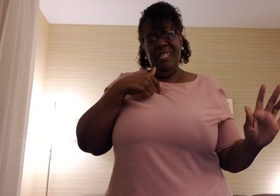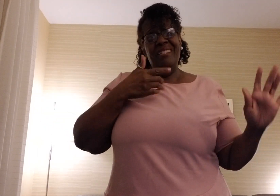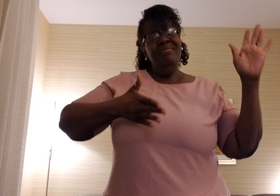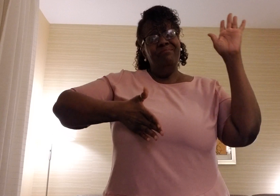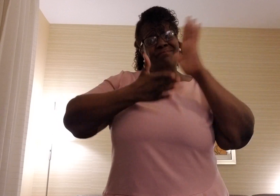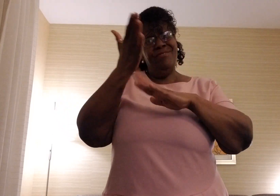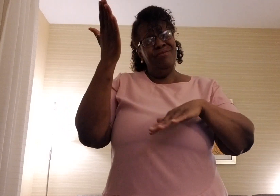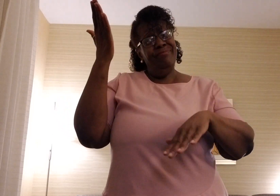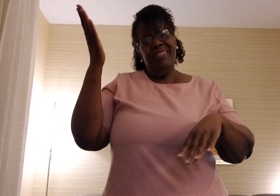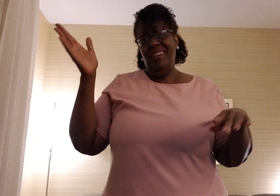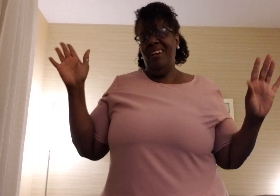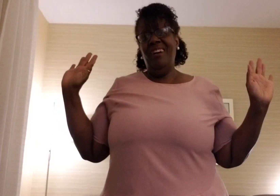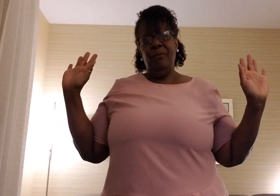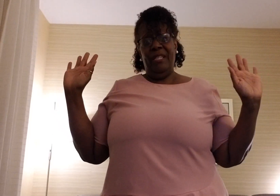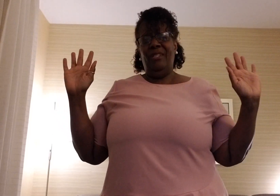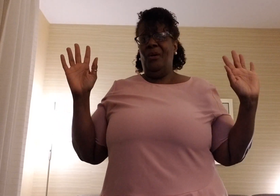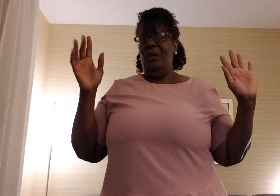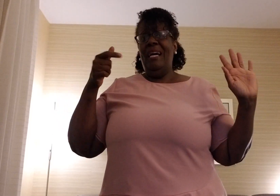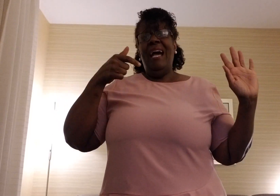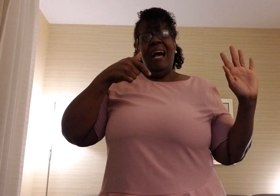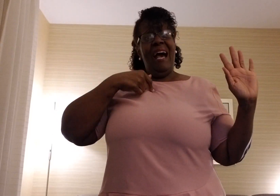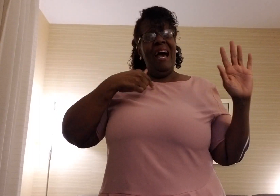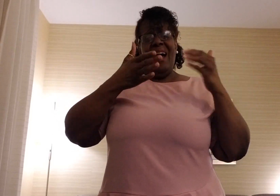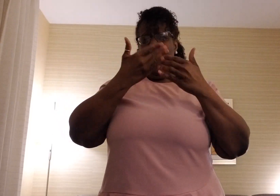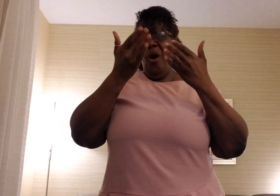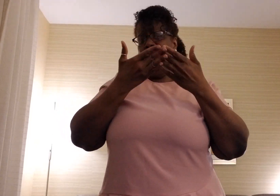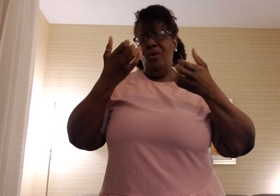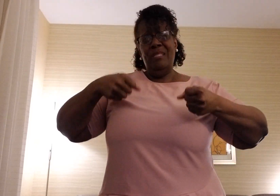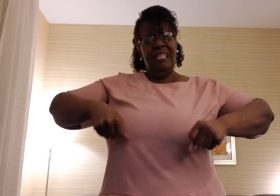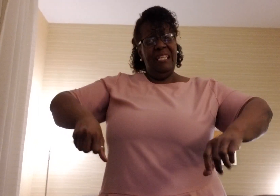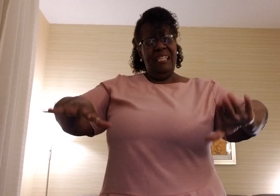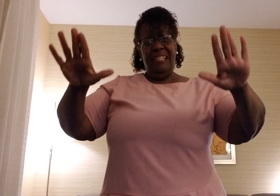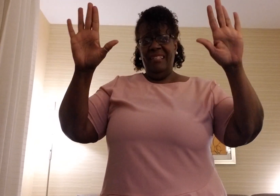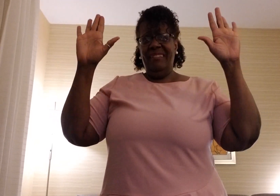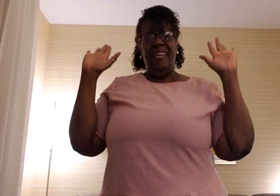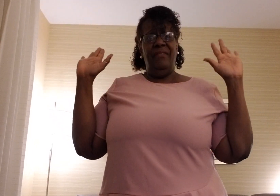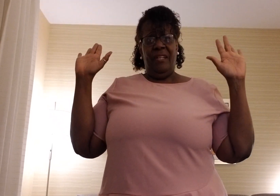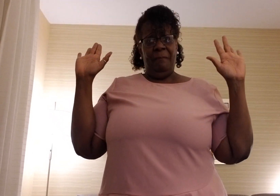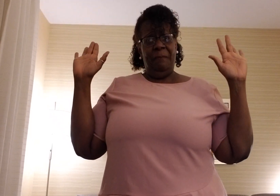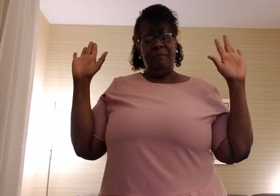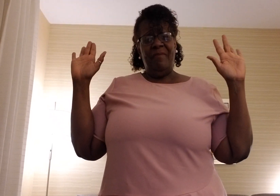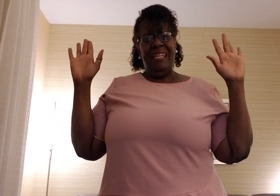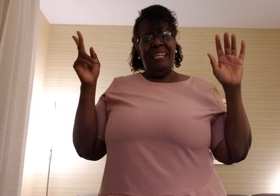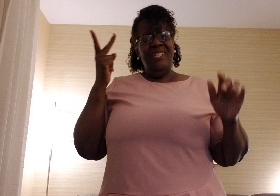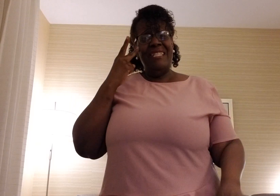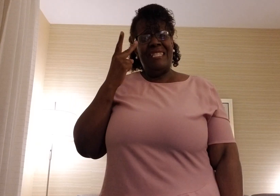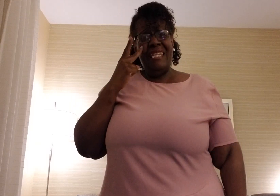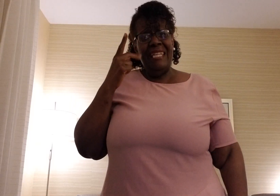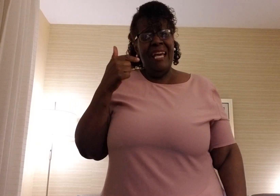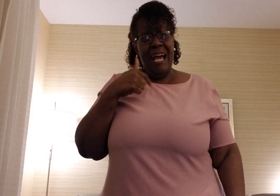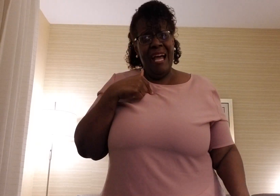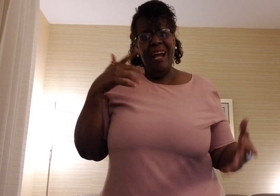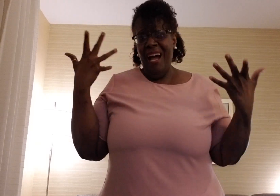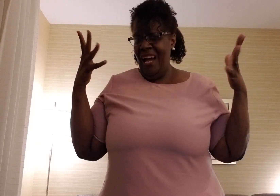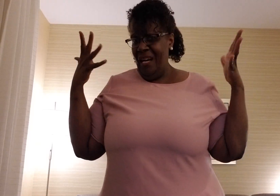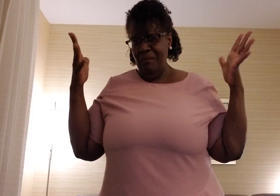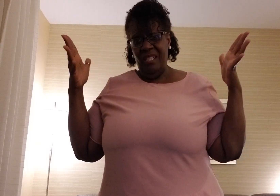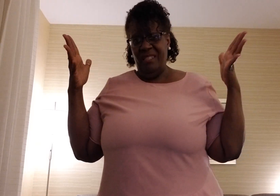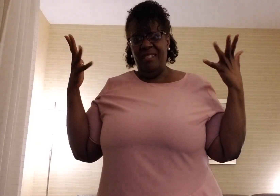Me, I'm ready to go. I almost gave up. You see, I'm done. I